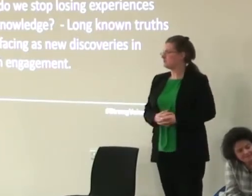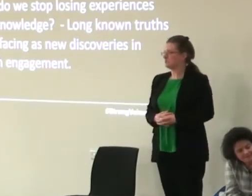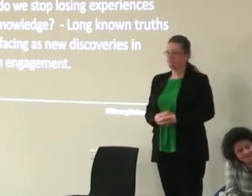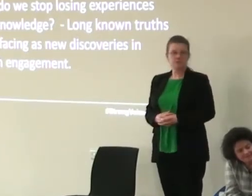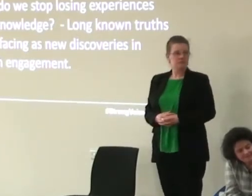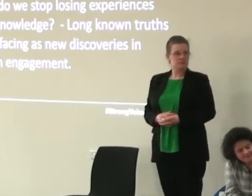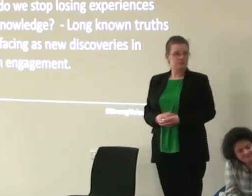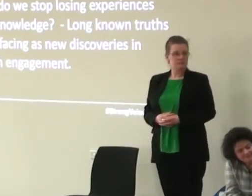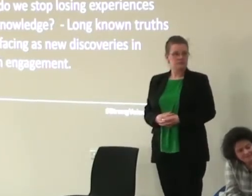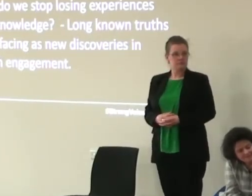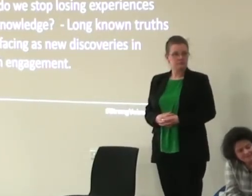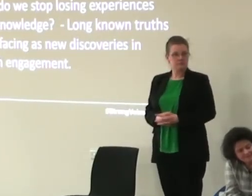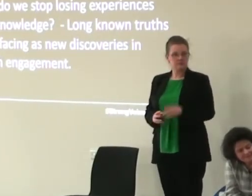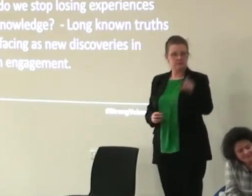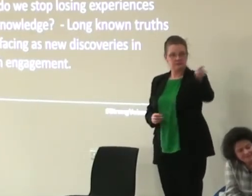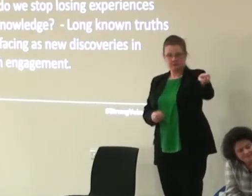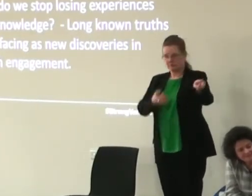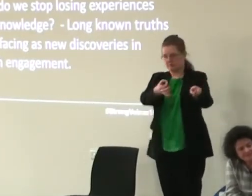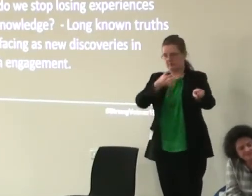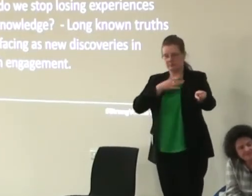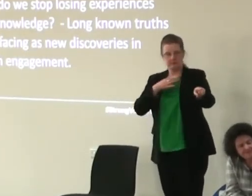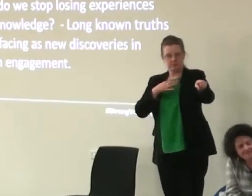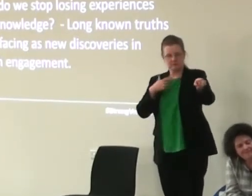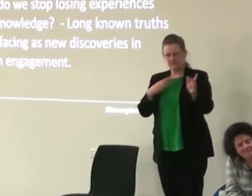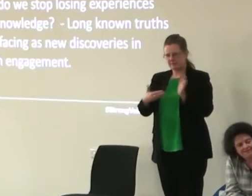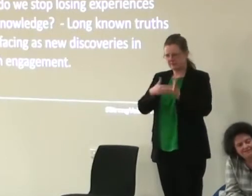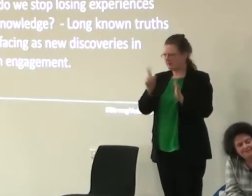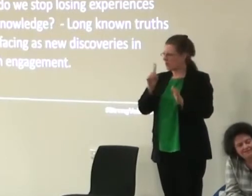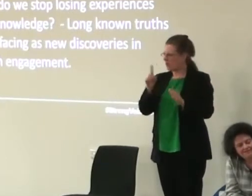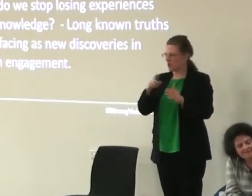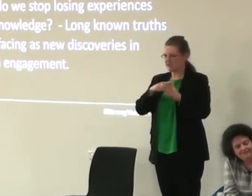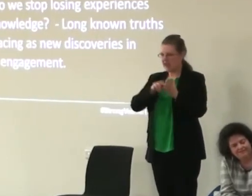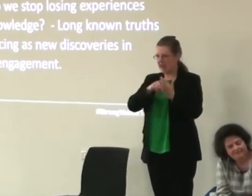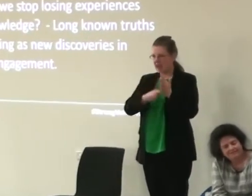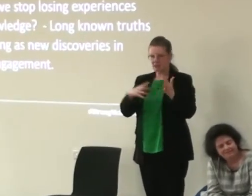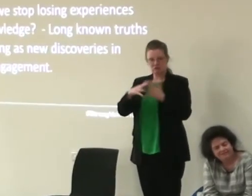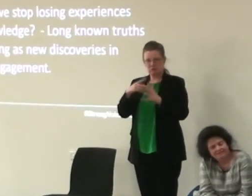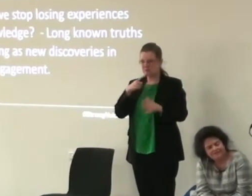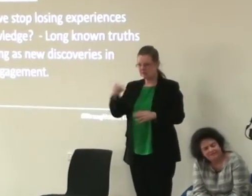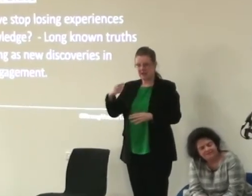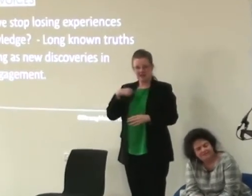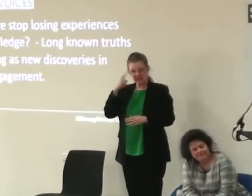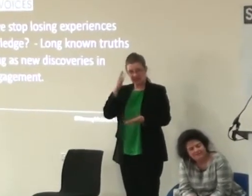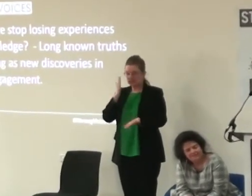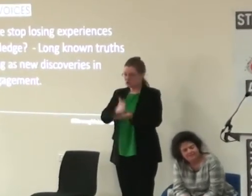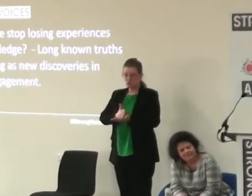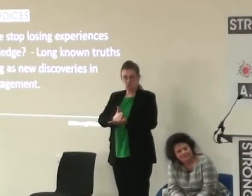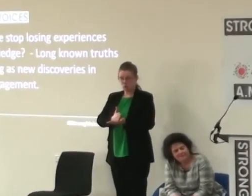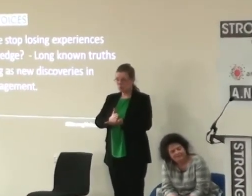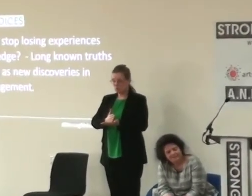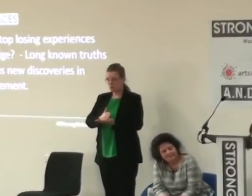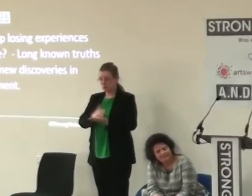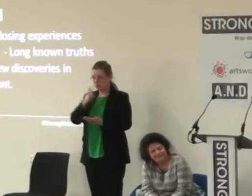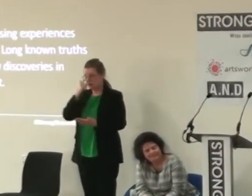I think it's, is it me? It's me. I'd just like to pick up on what Andrew said because I think it's incredibly true and